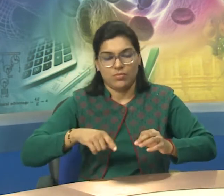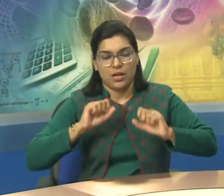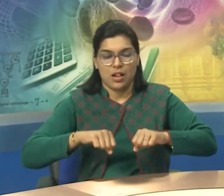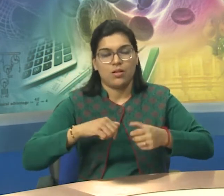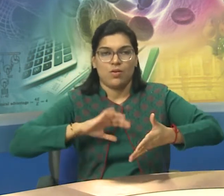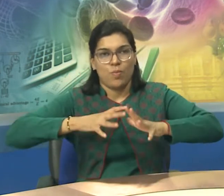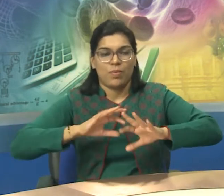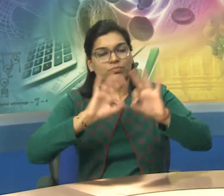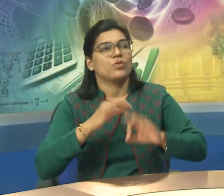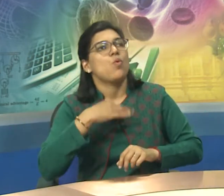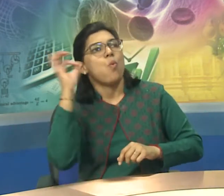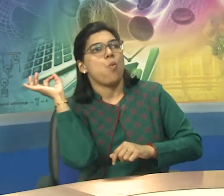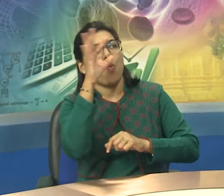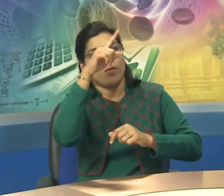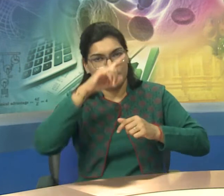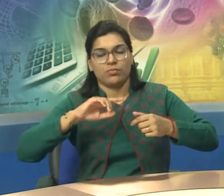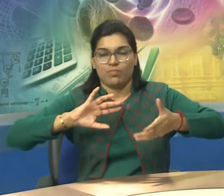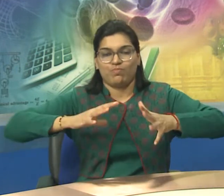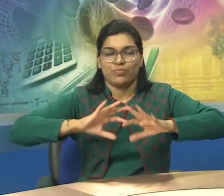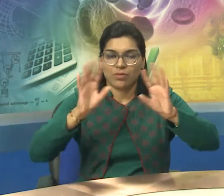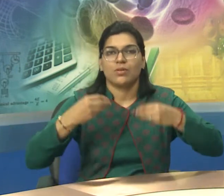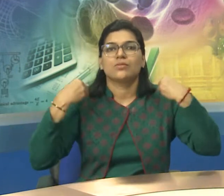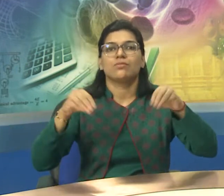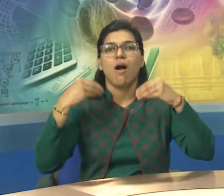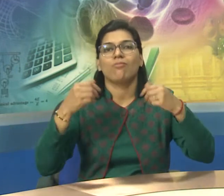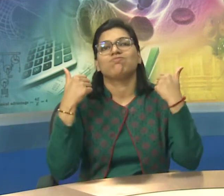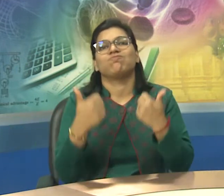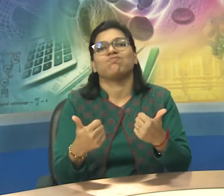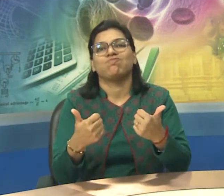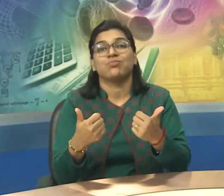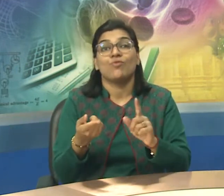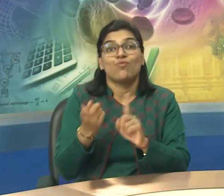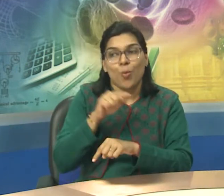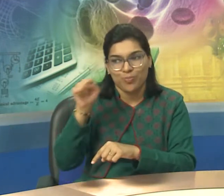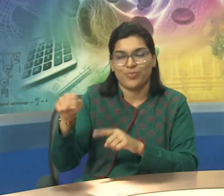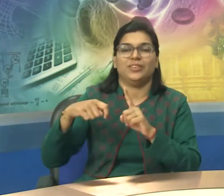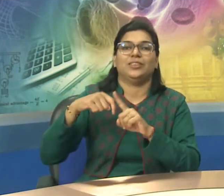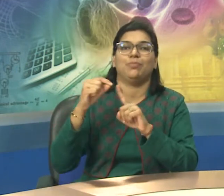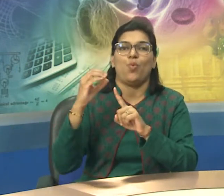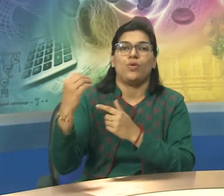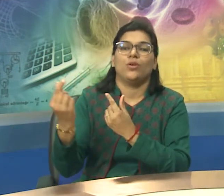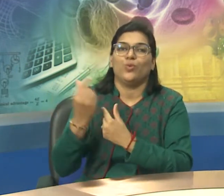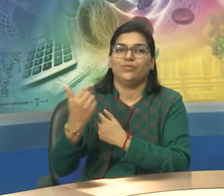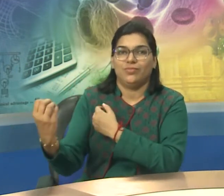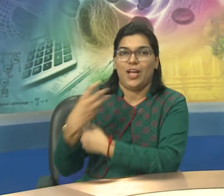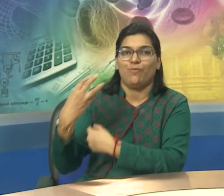KPO educate business regarding their growth and development. Experts